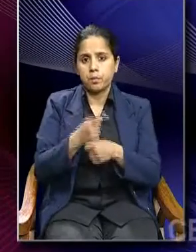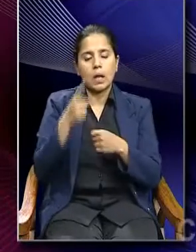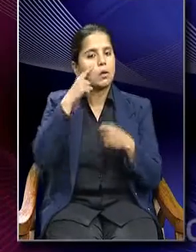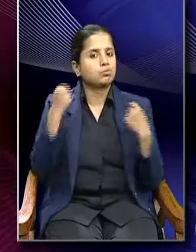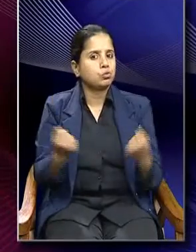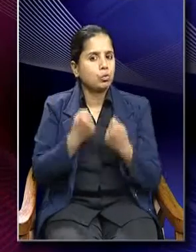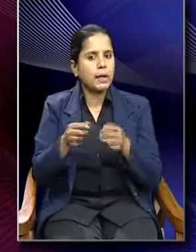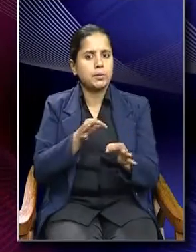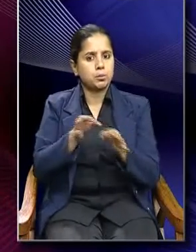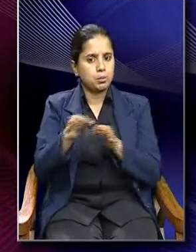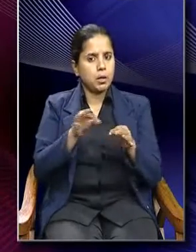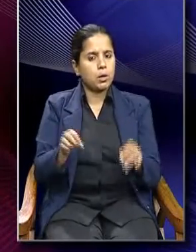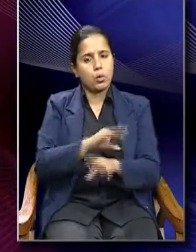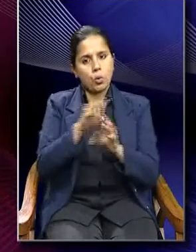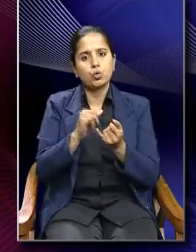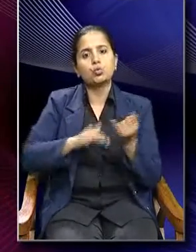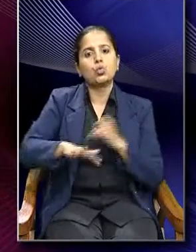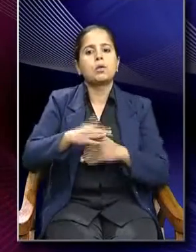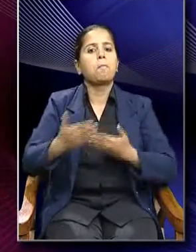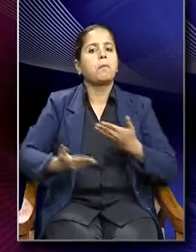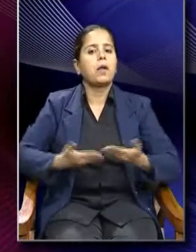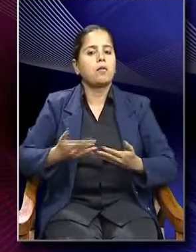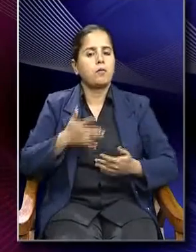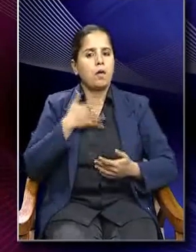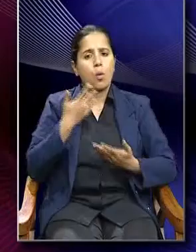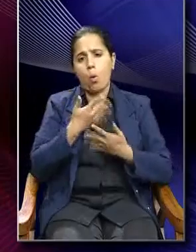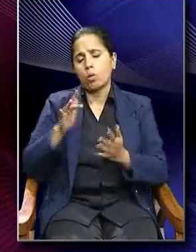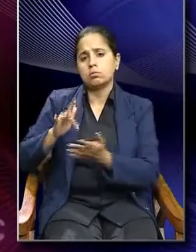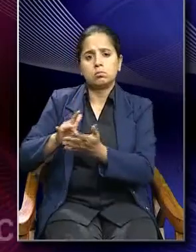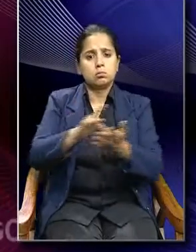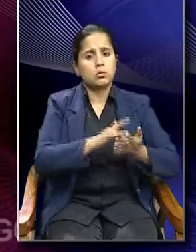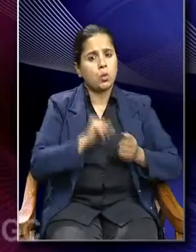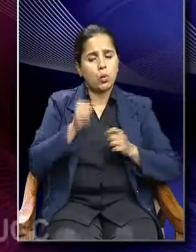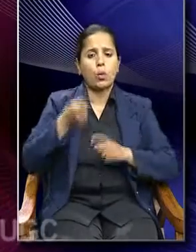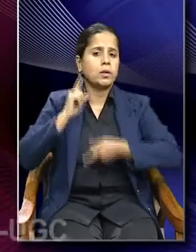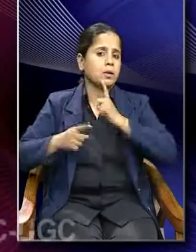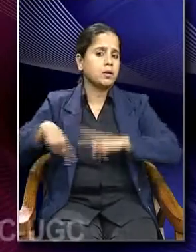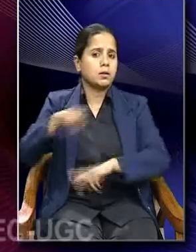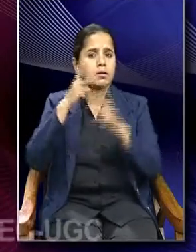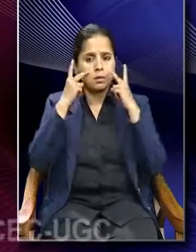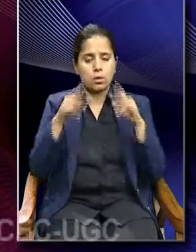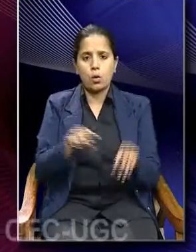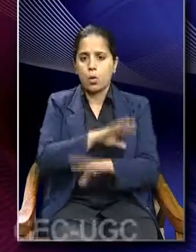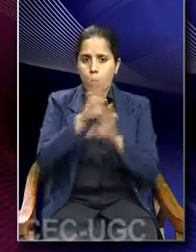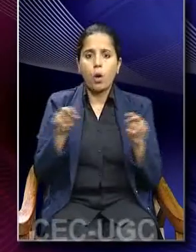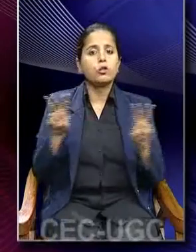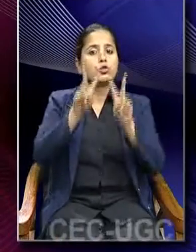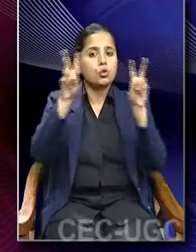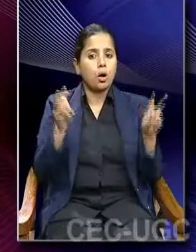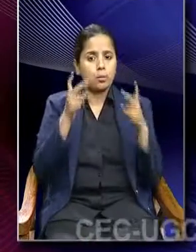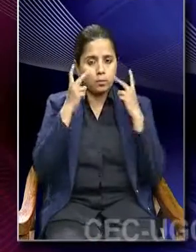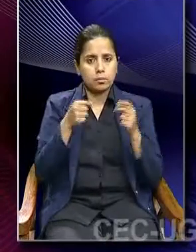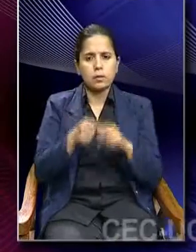to explain all social behavior everywhere throughout history and in all contexts with